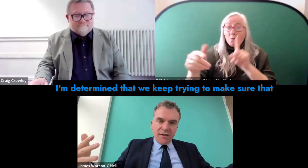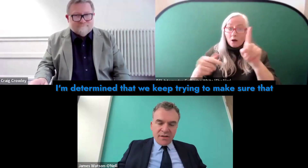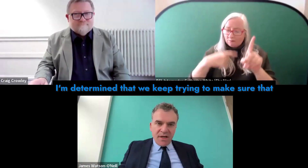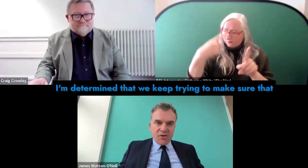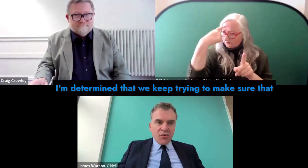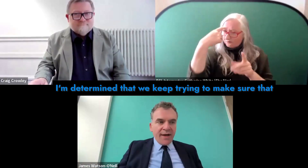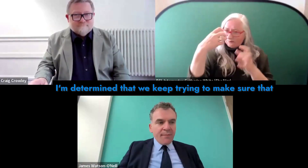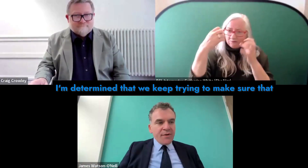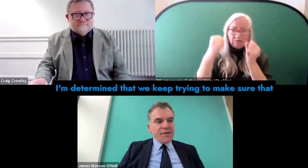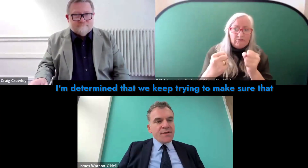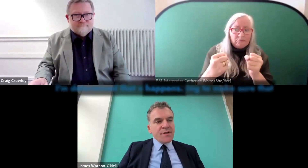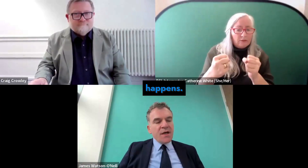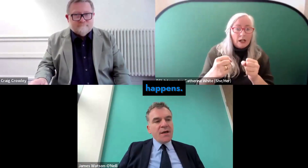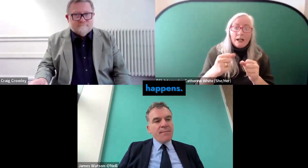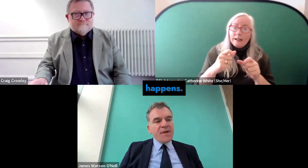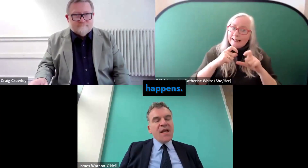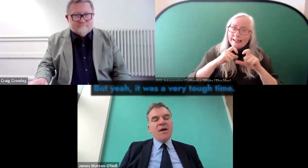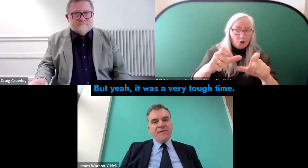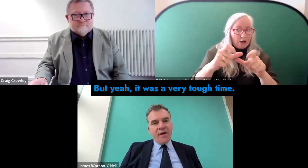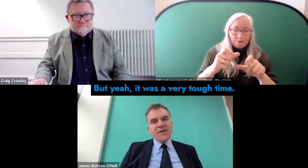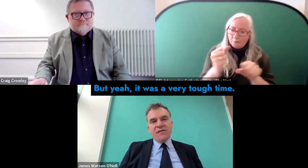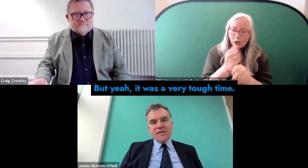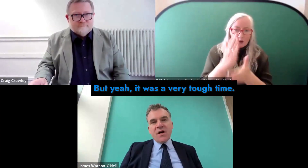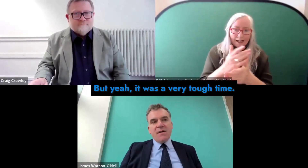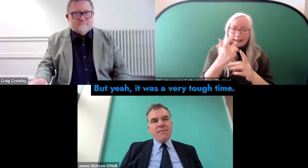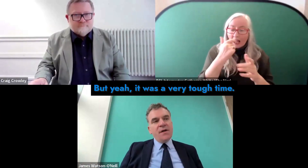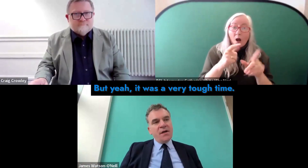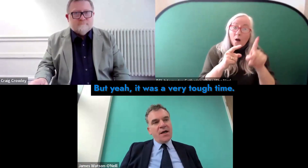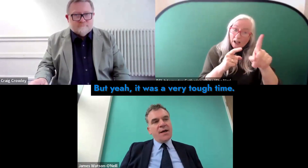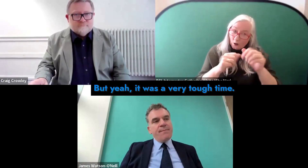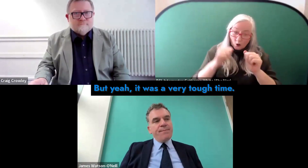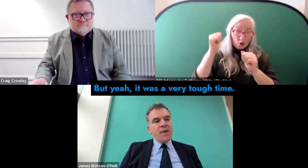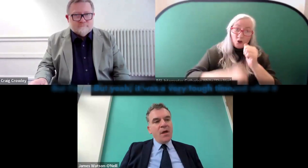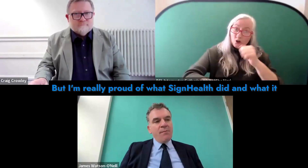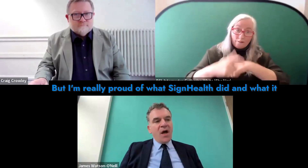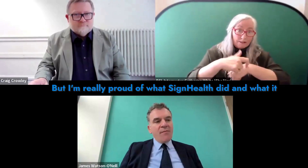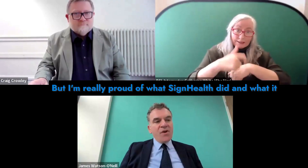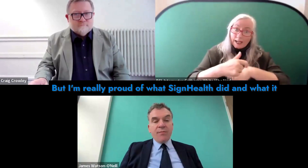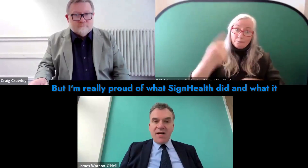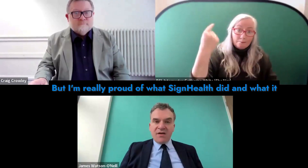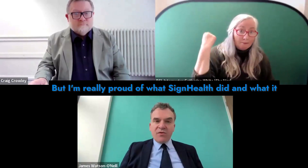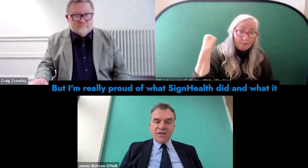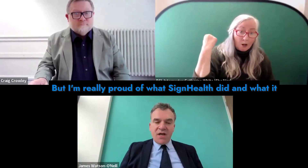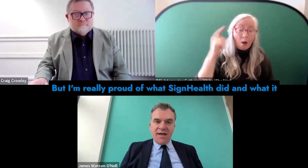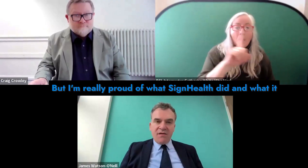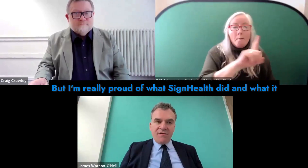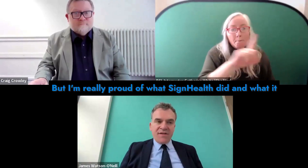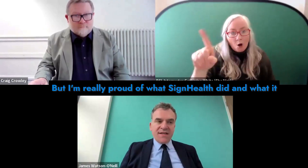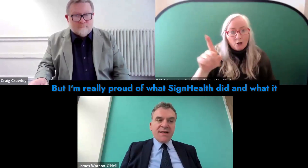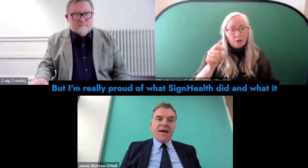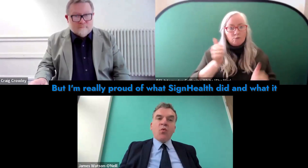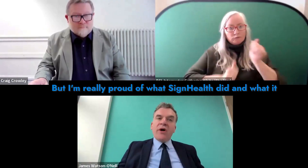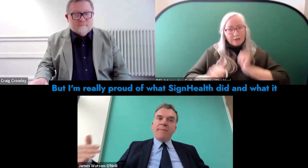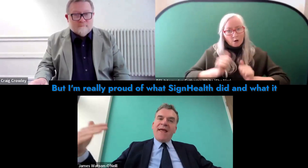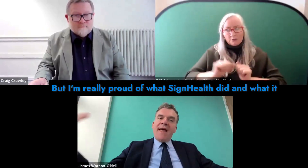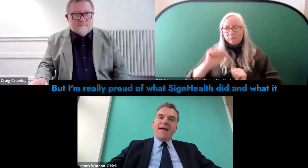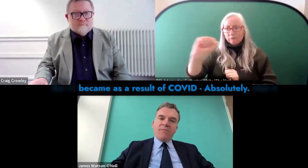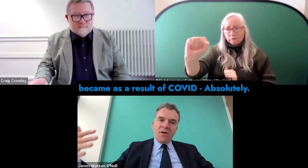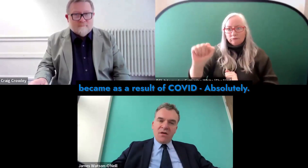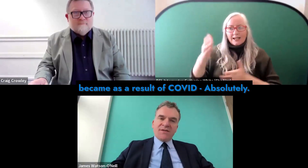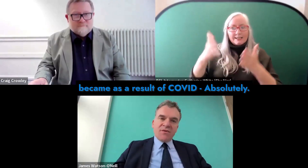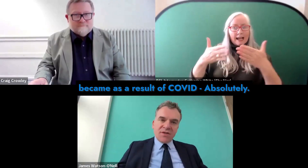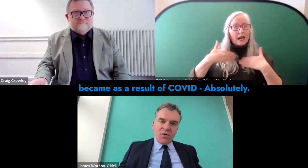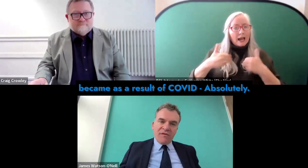determined that we keep trying to make sure that happens. But yeah, it was a very tough time. But I'm really proud of what Sign Health did and what